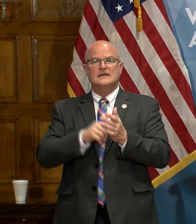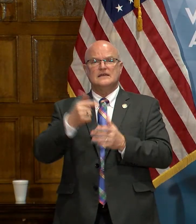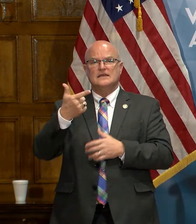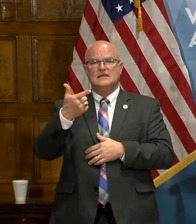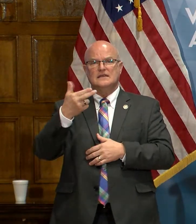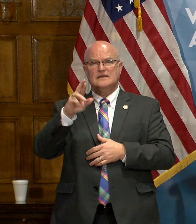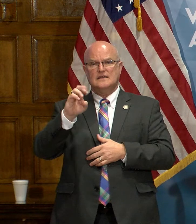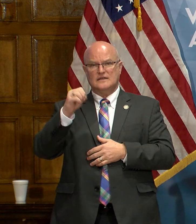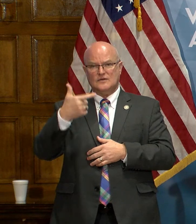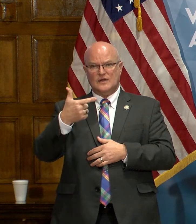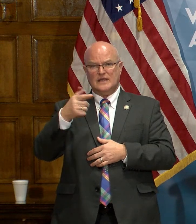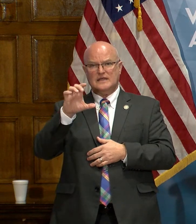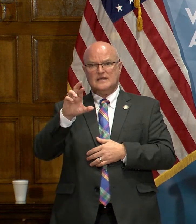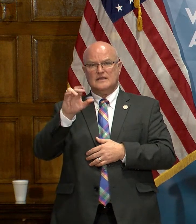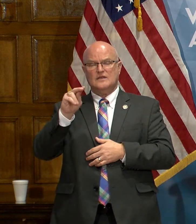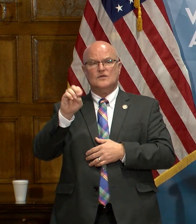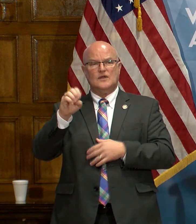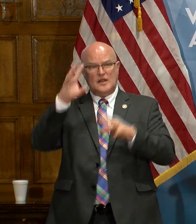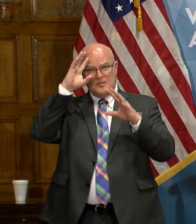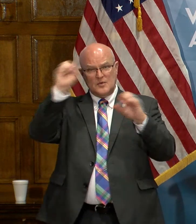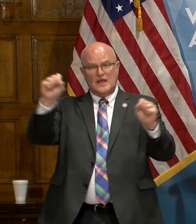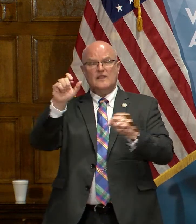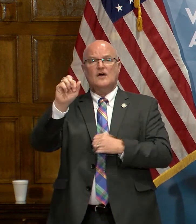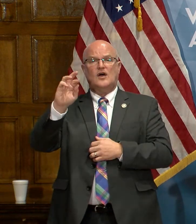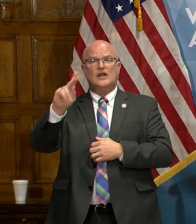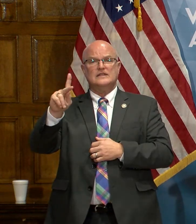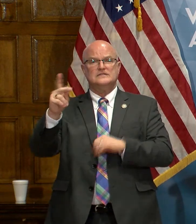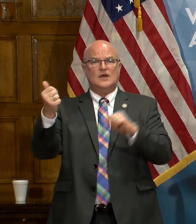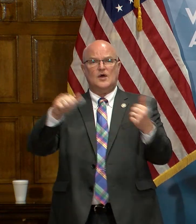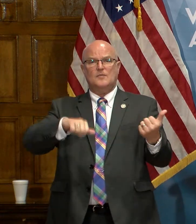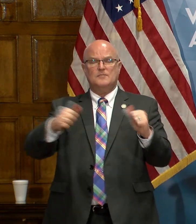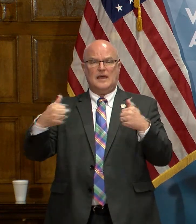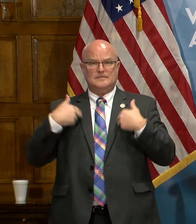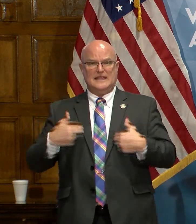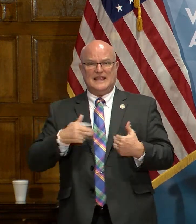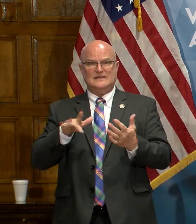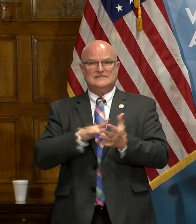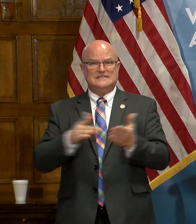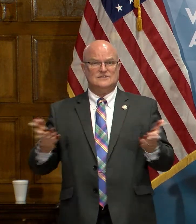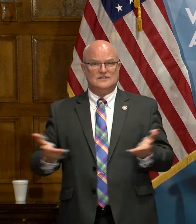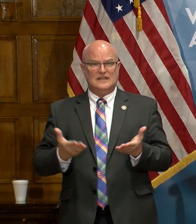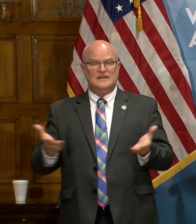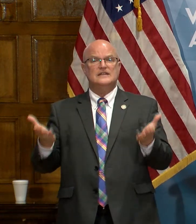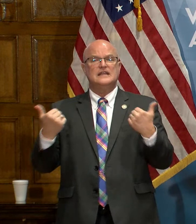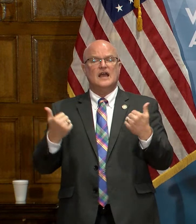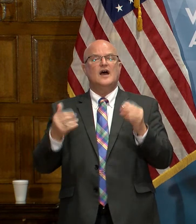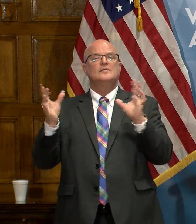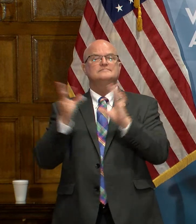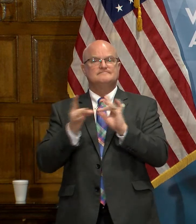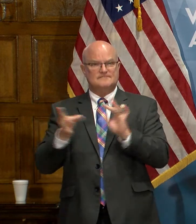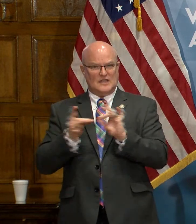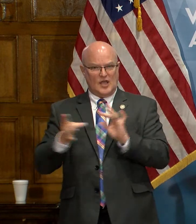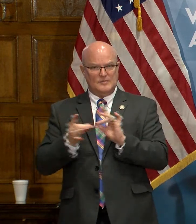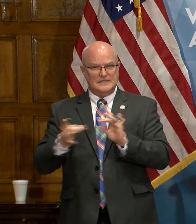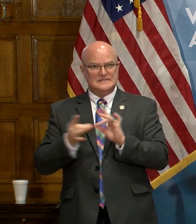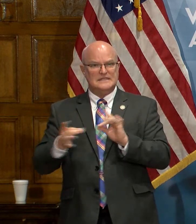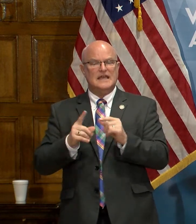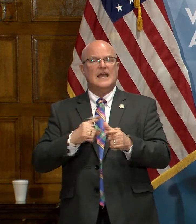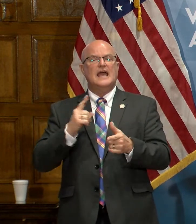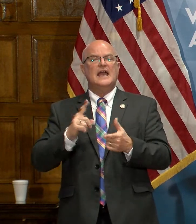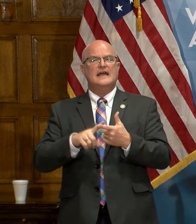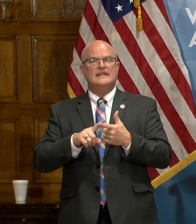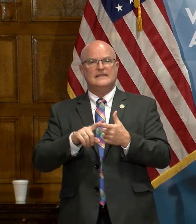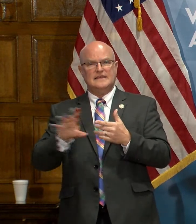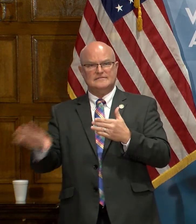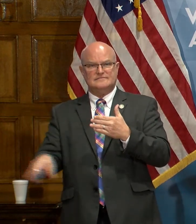Greg Crane, president of the Arkansas Baptist Health Center, here to come and make his comments, and then we'll